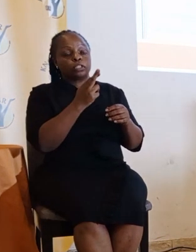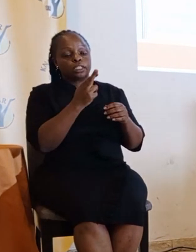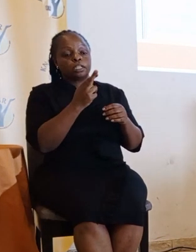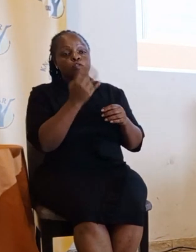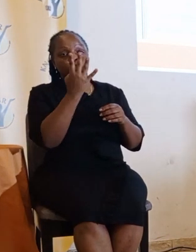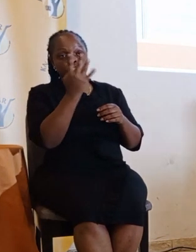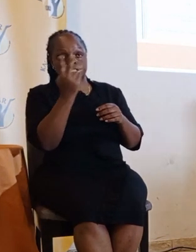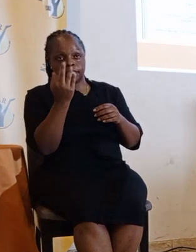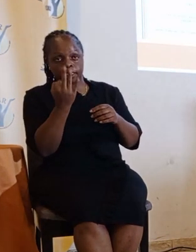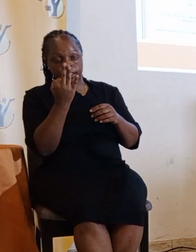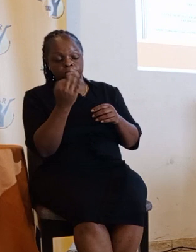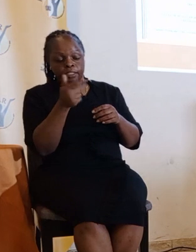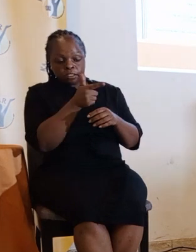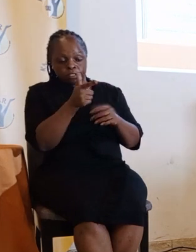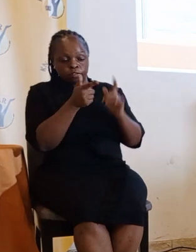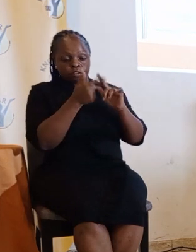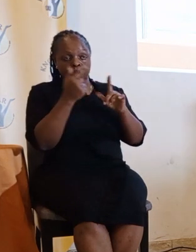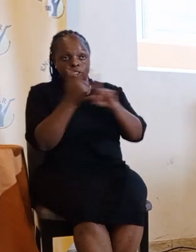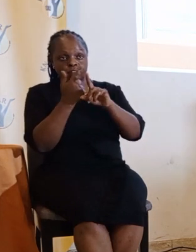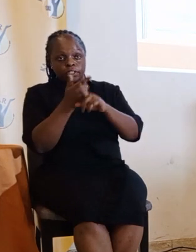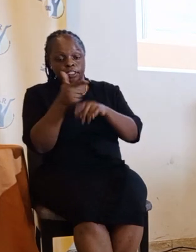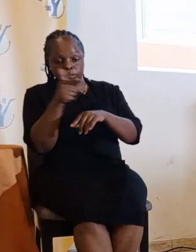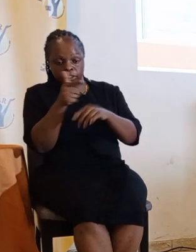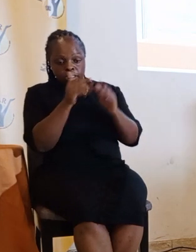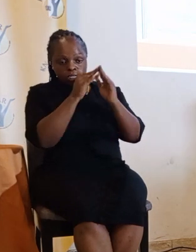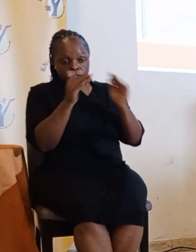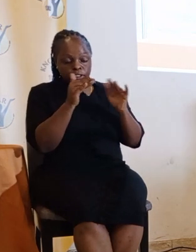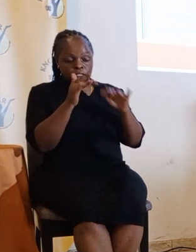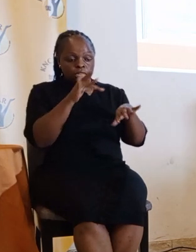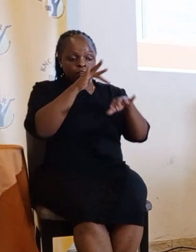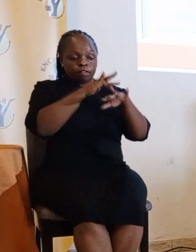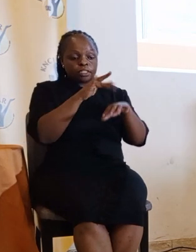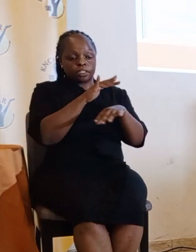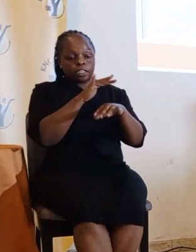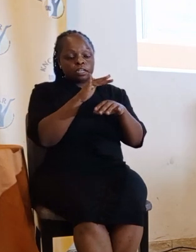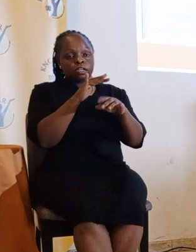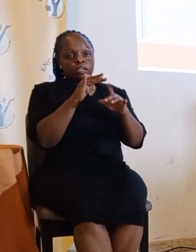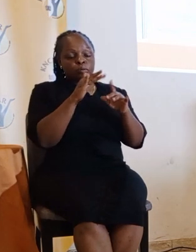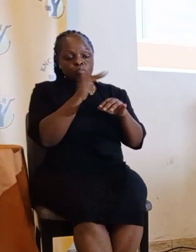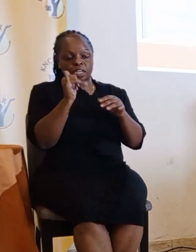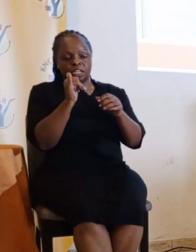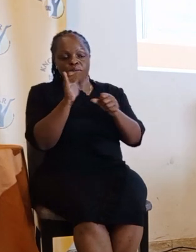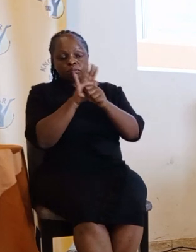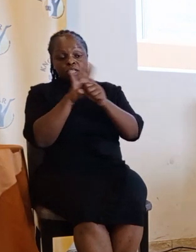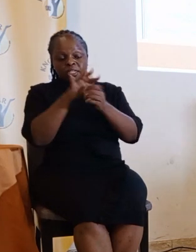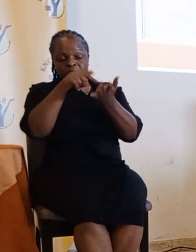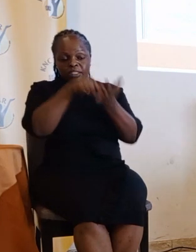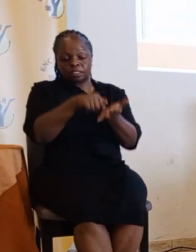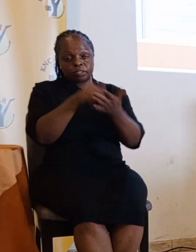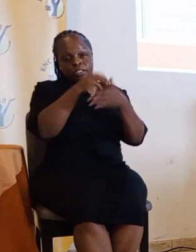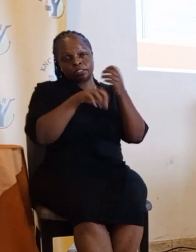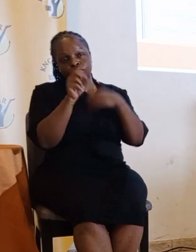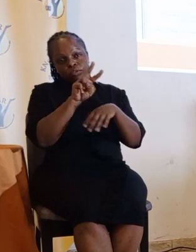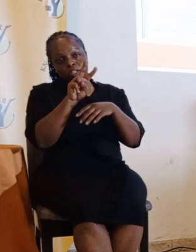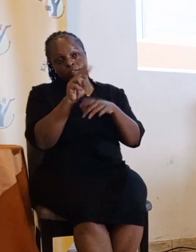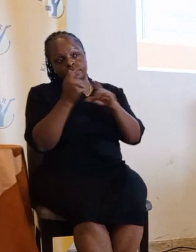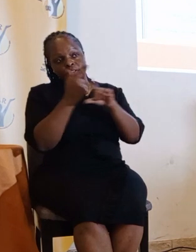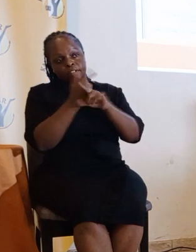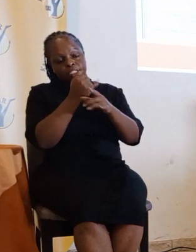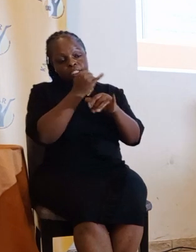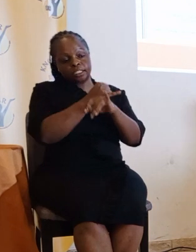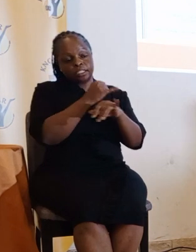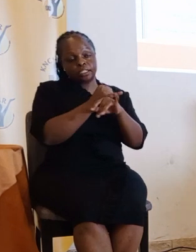43 journalists from various media houses were affected by various forms of harassment in 12 different